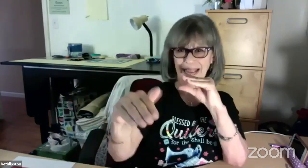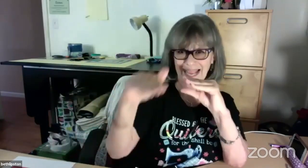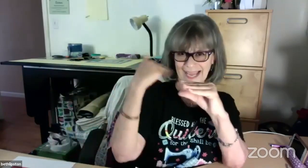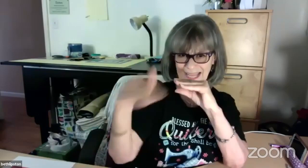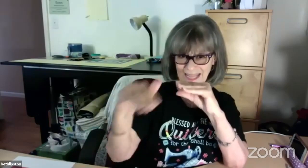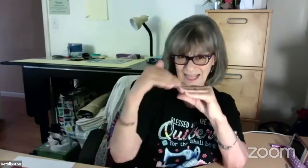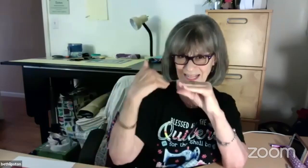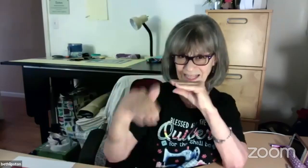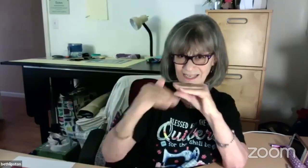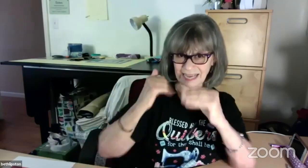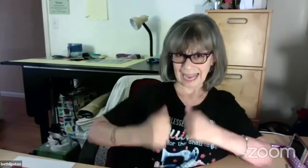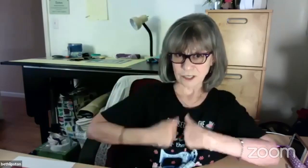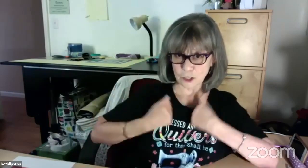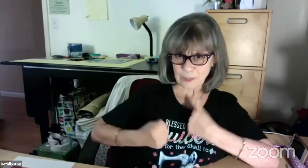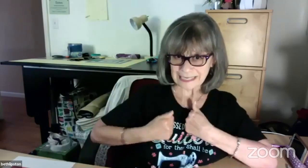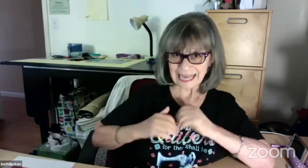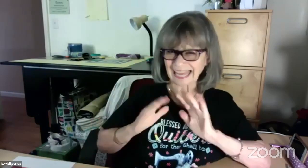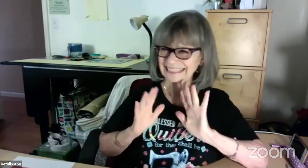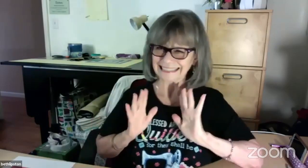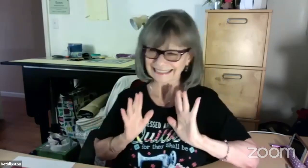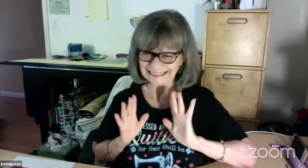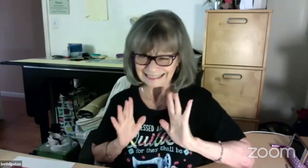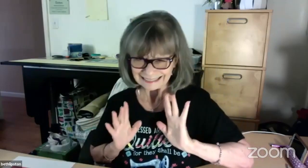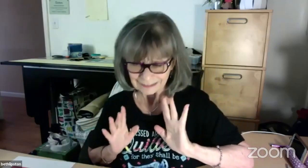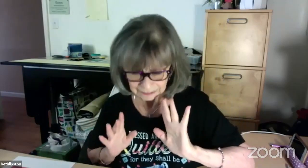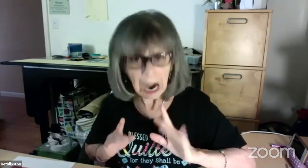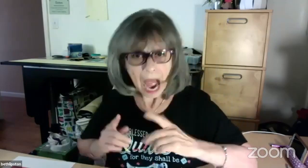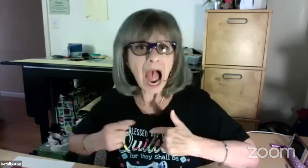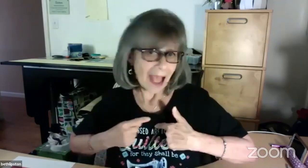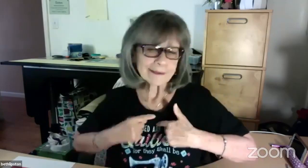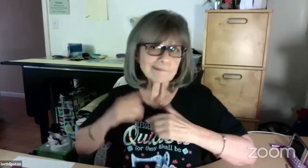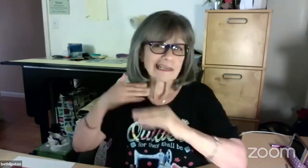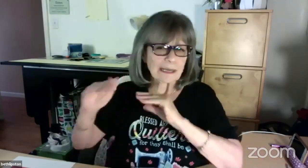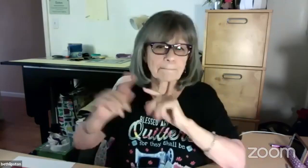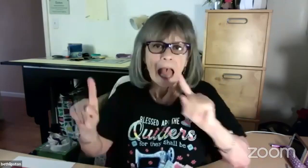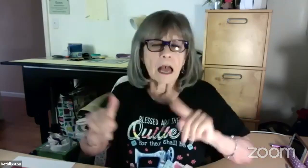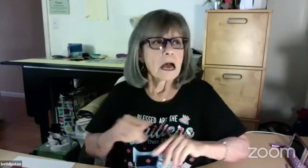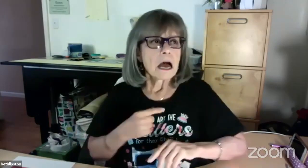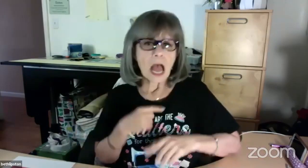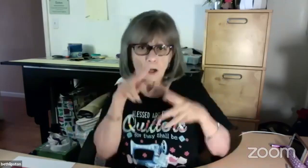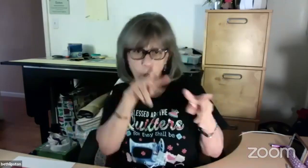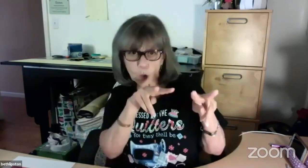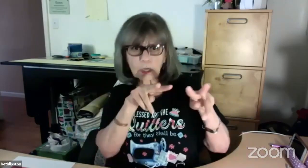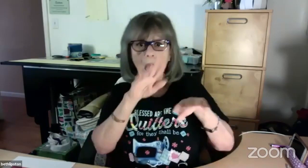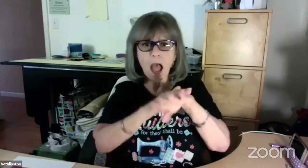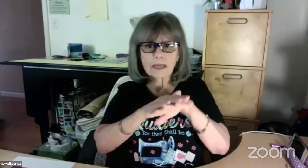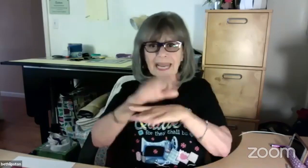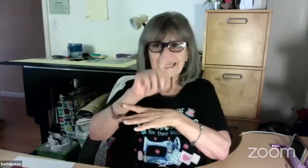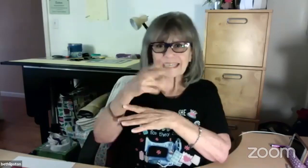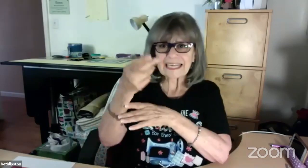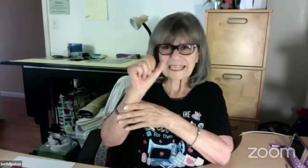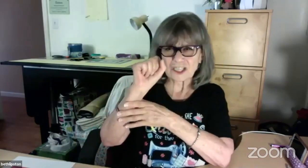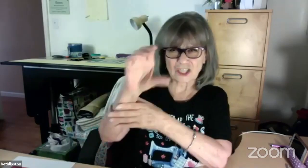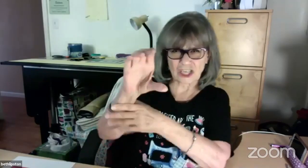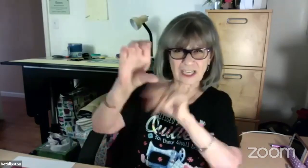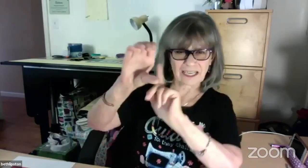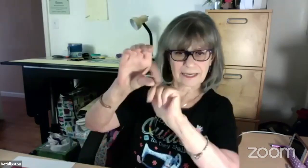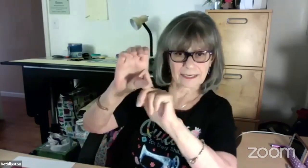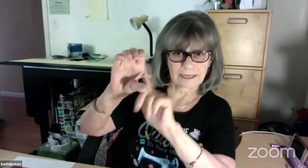And she gave me her work email address. And I feel comfortable emailing,